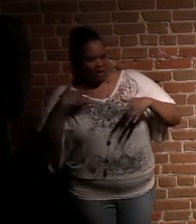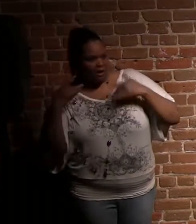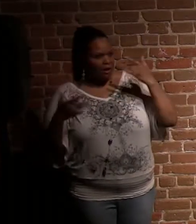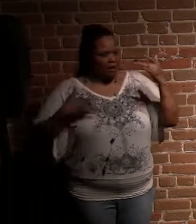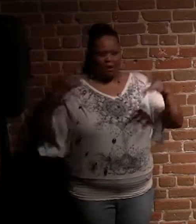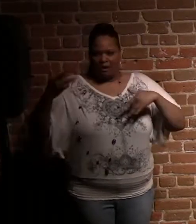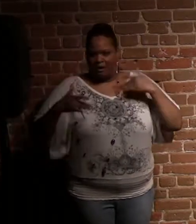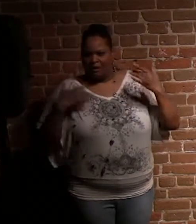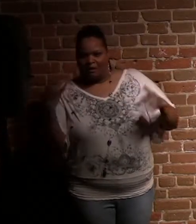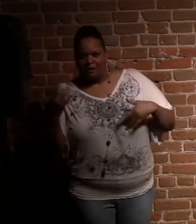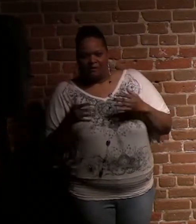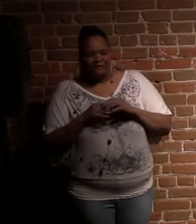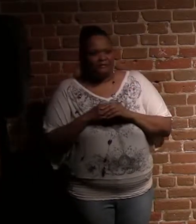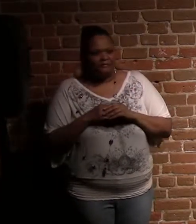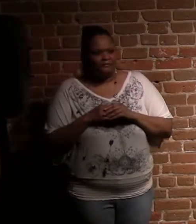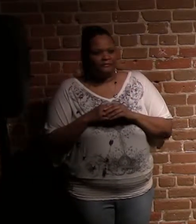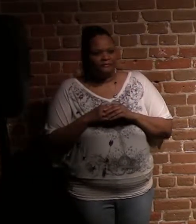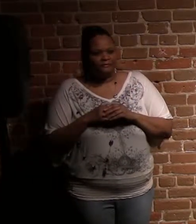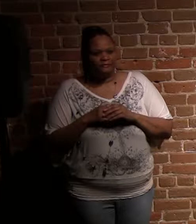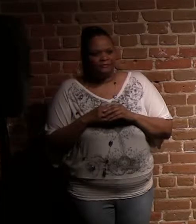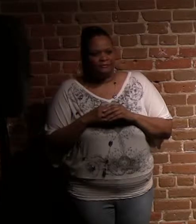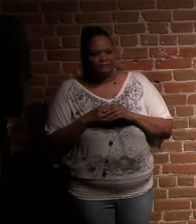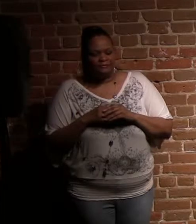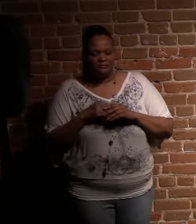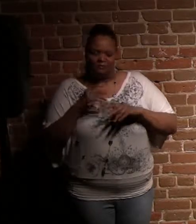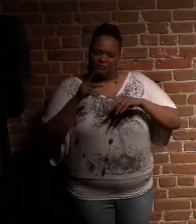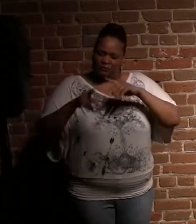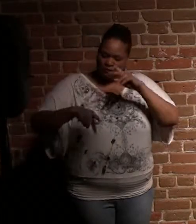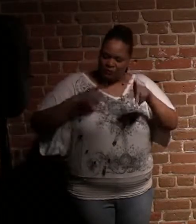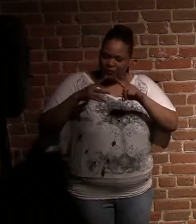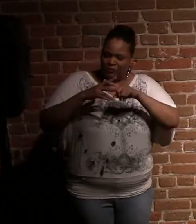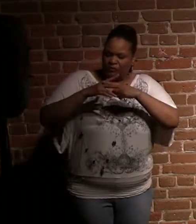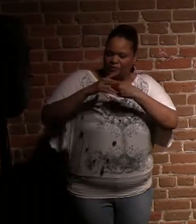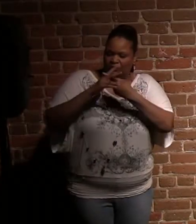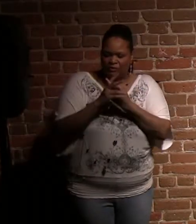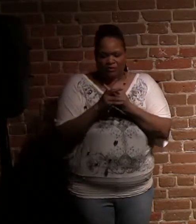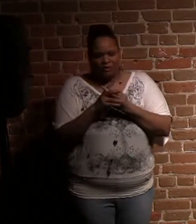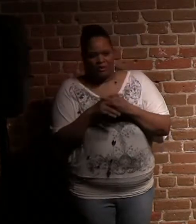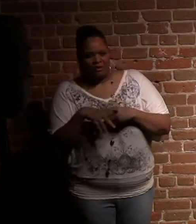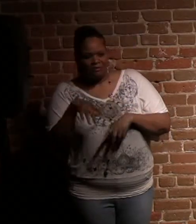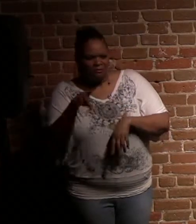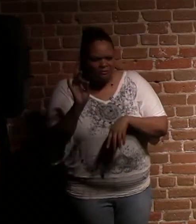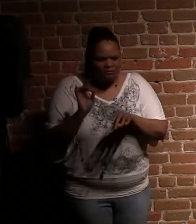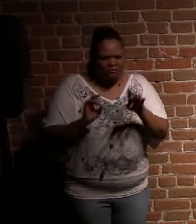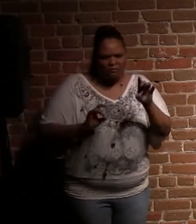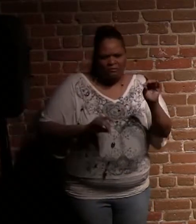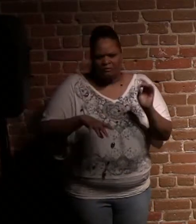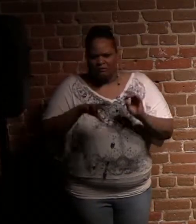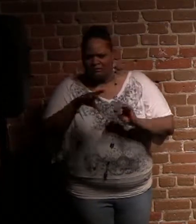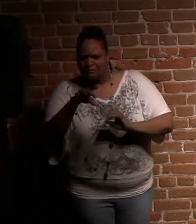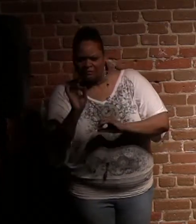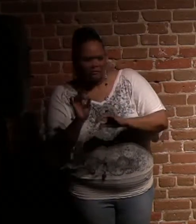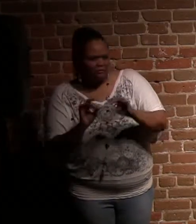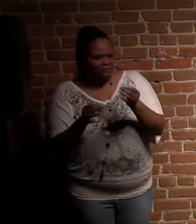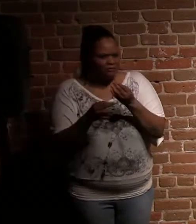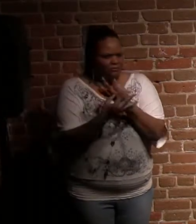yogis. And so they started exploring some of the things that yogis do in their free